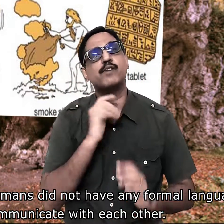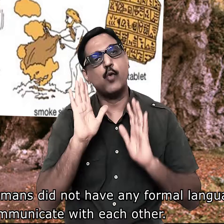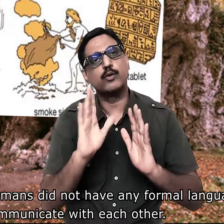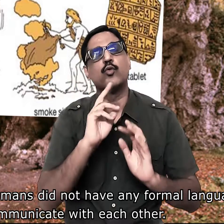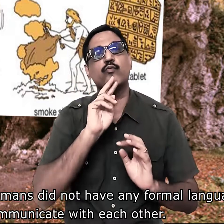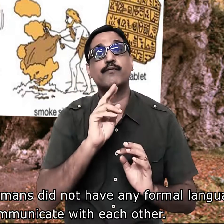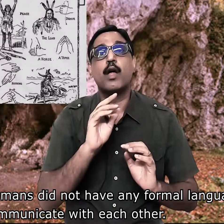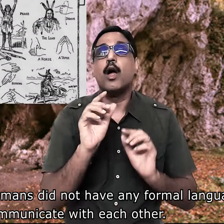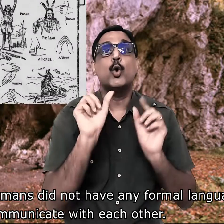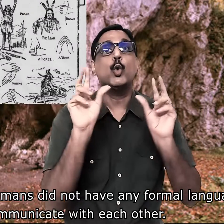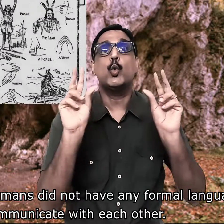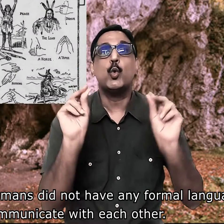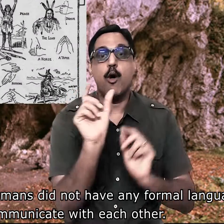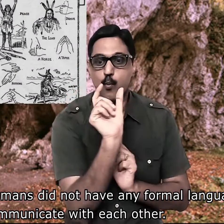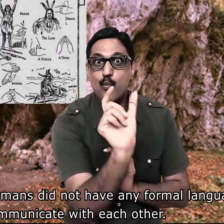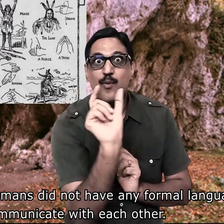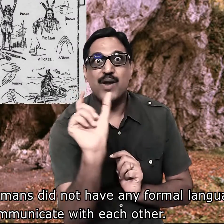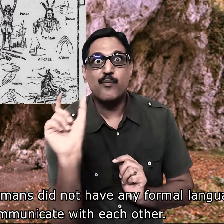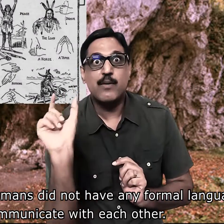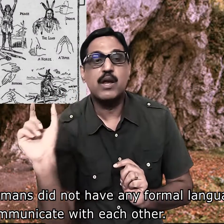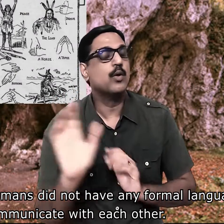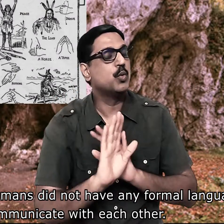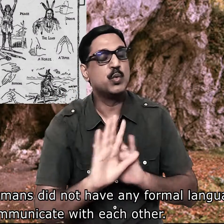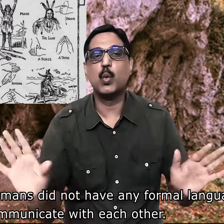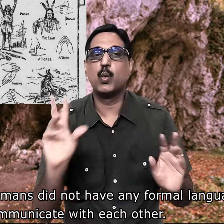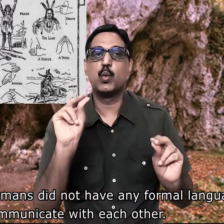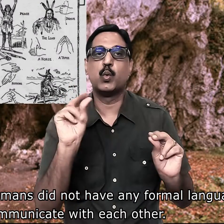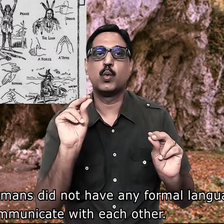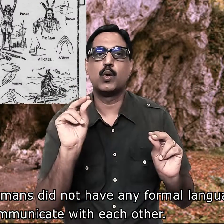Primitive humans did not have any formal language to communicate with each other.